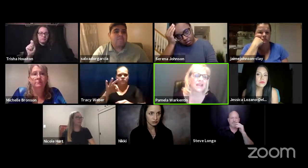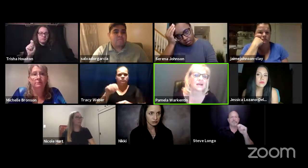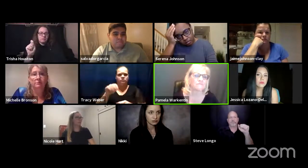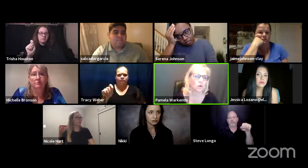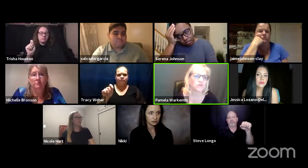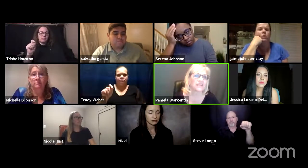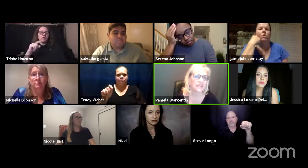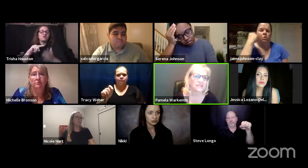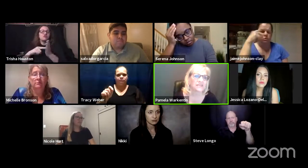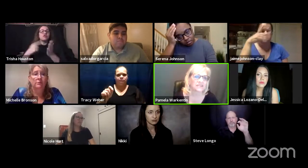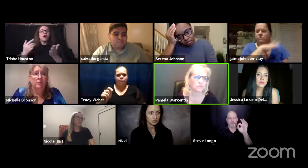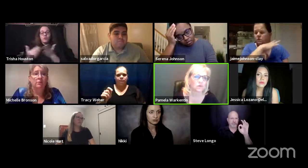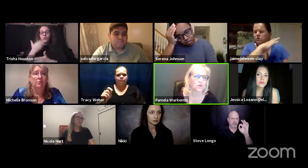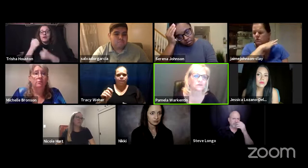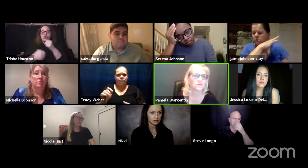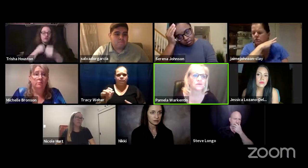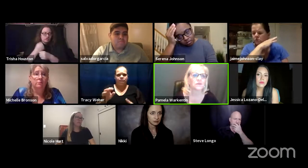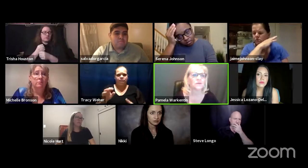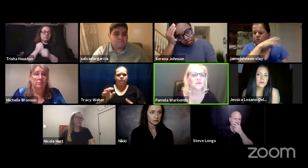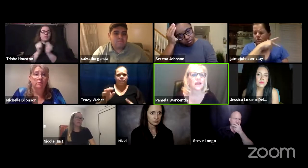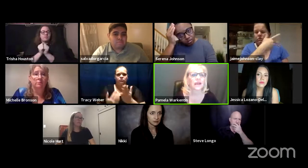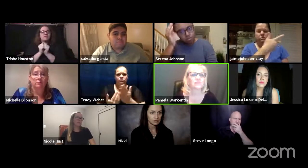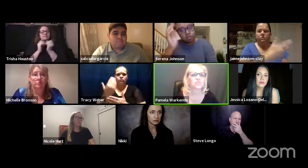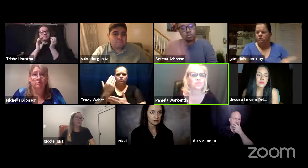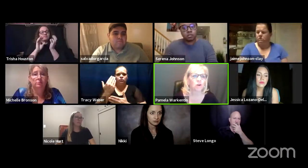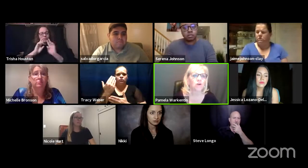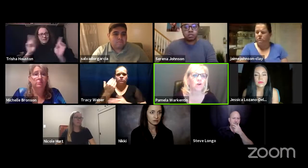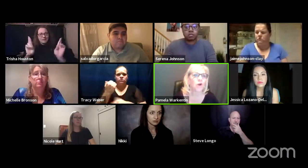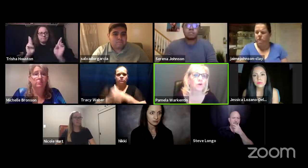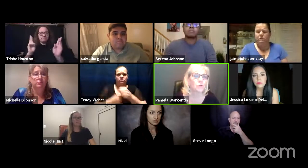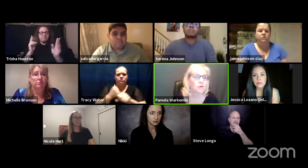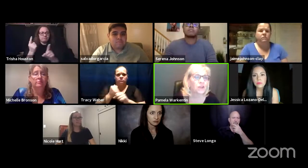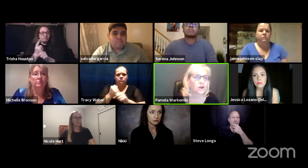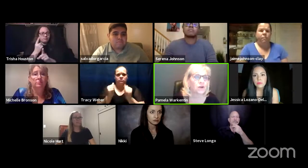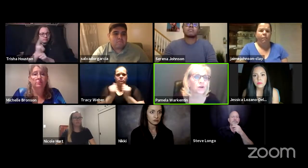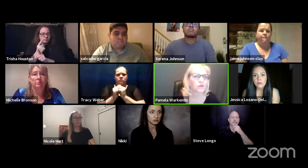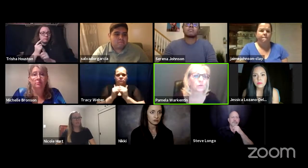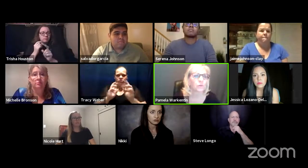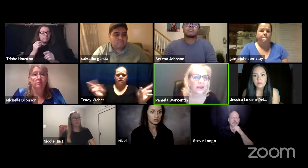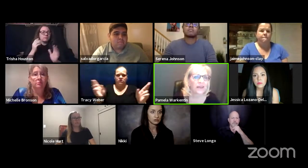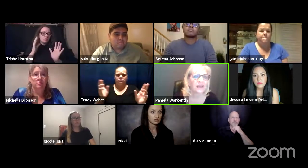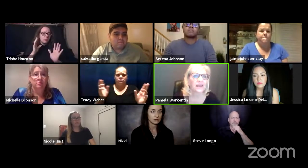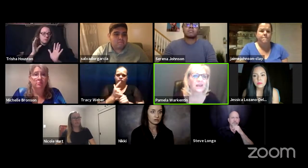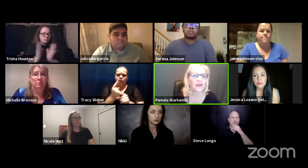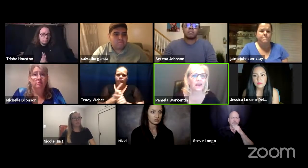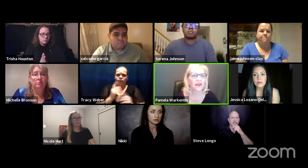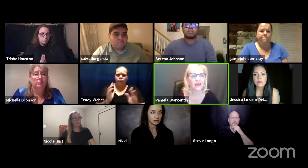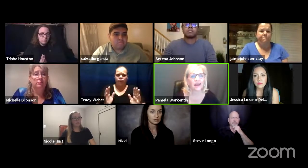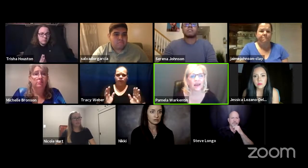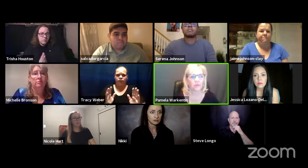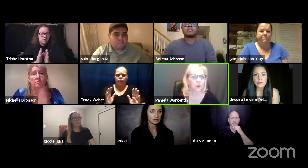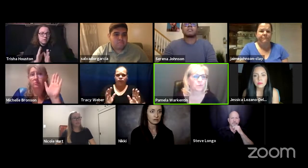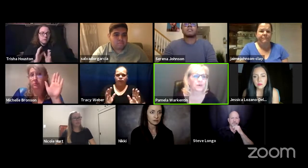make a vote in December and start our new year ready,